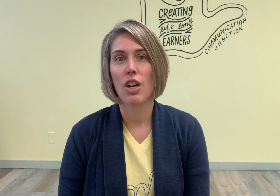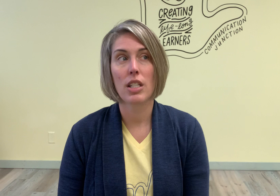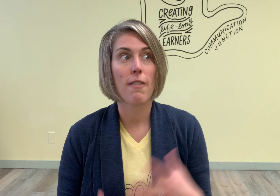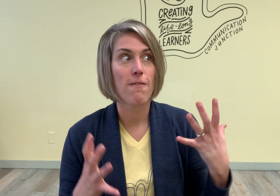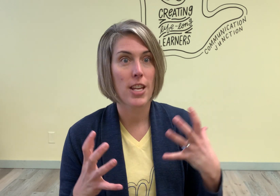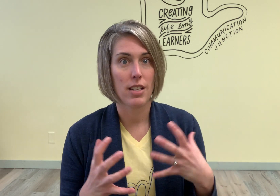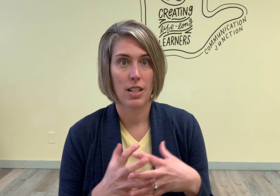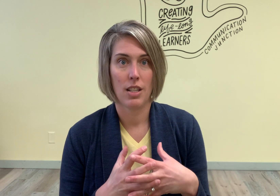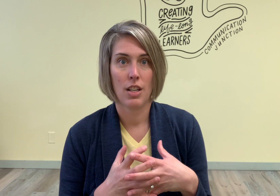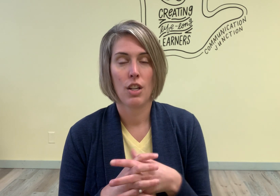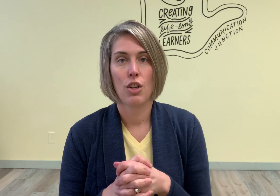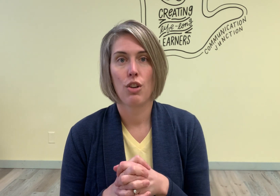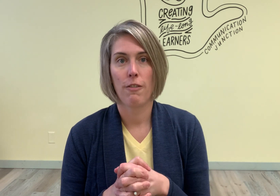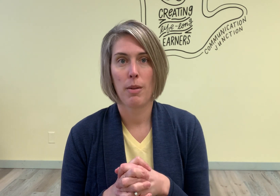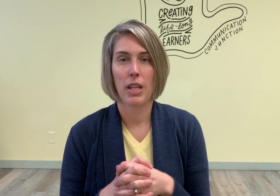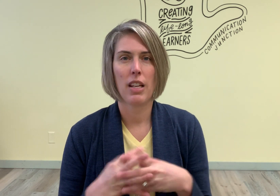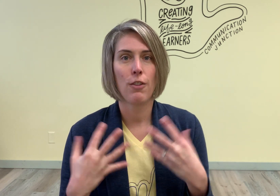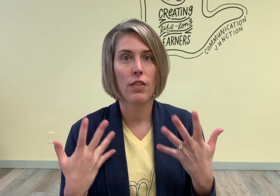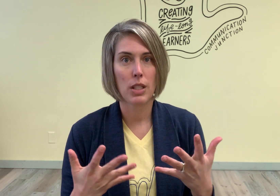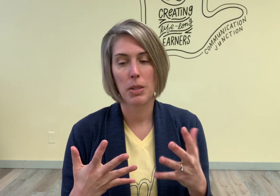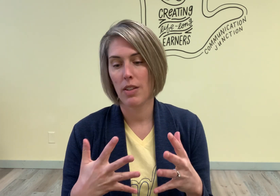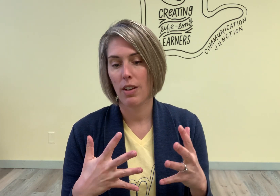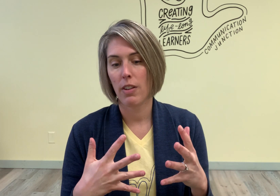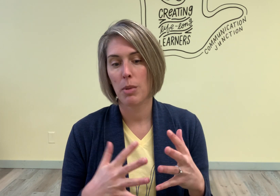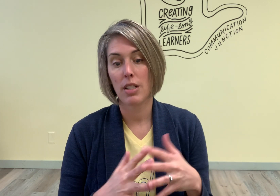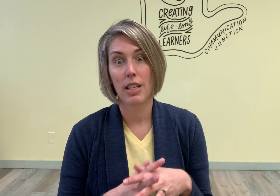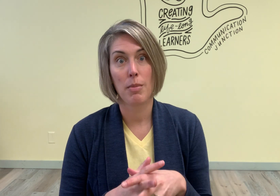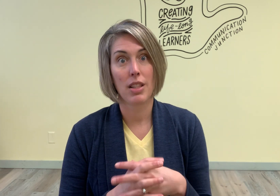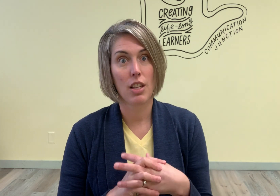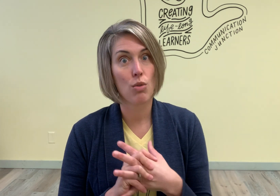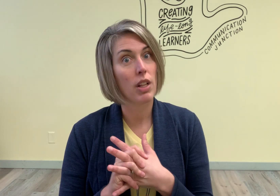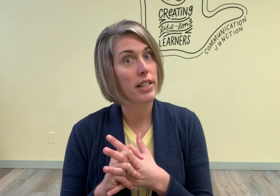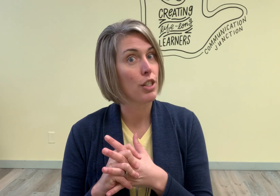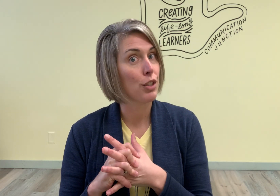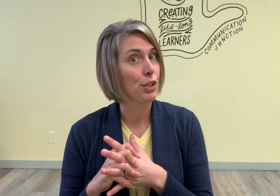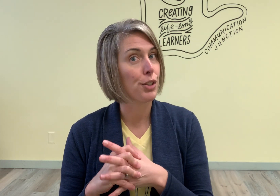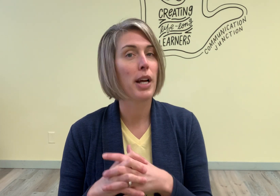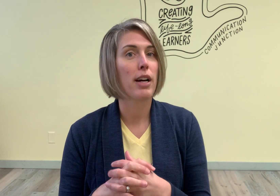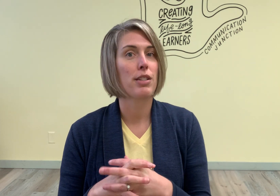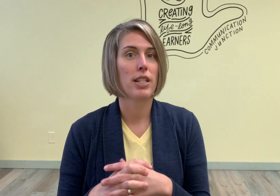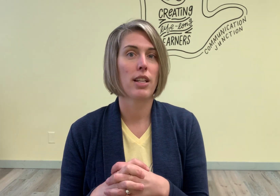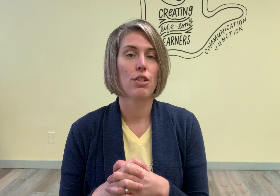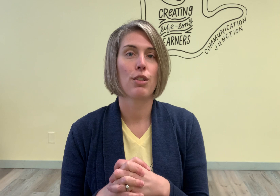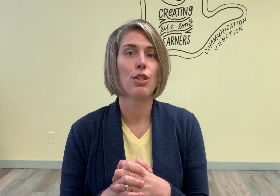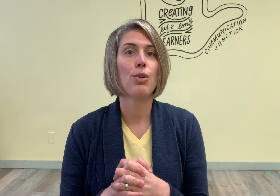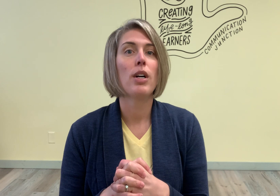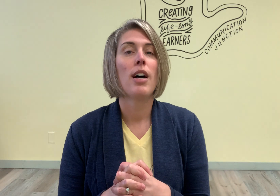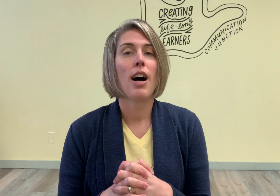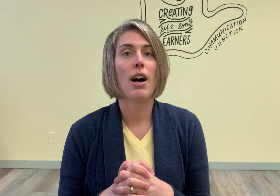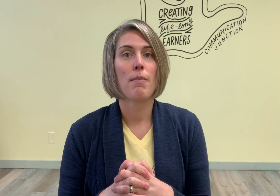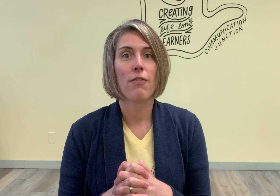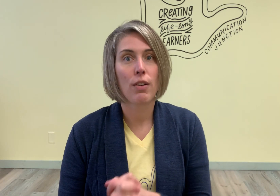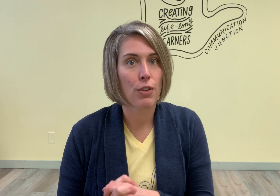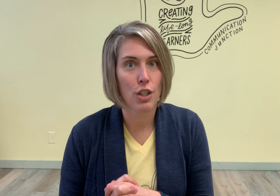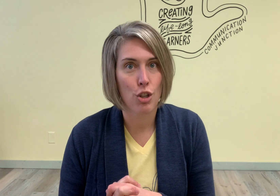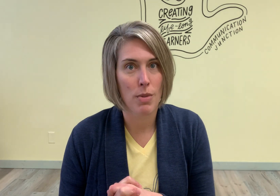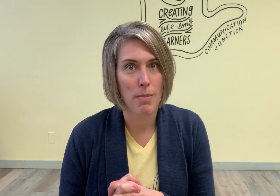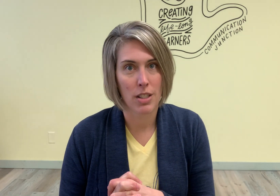to fit your family. And if you have a specific family dynamic that you'd like to learn how to sing that song to, feel free to shoot me a message